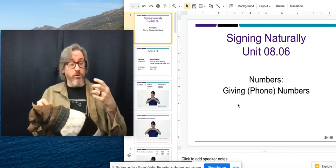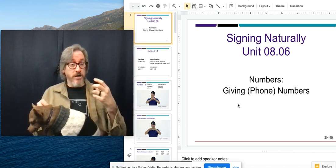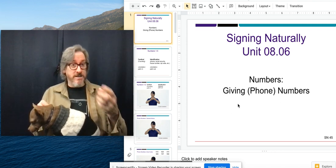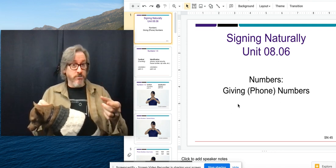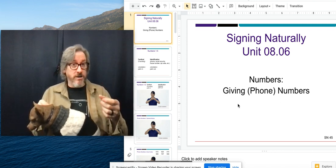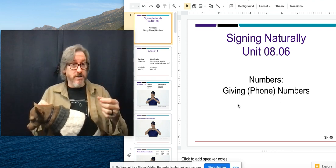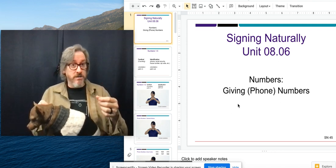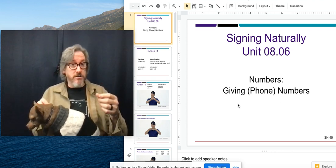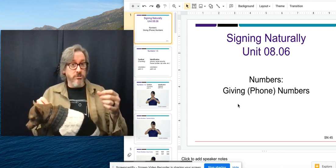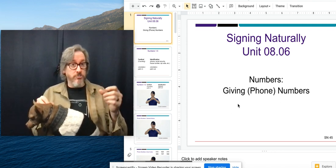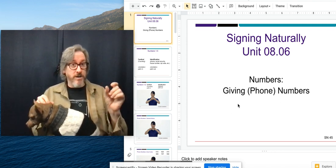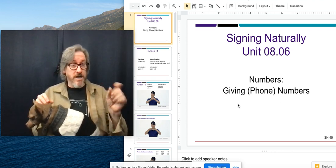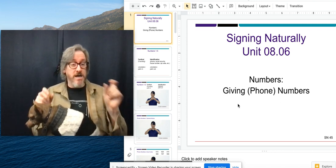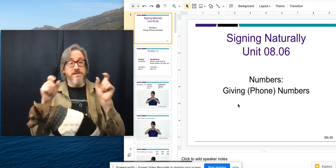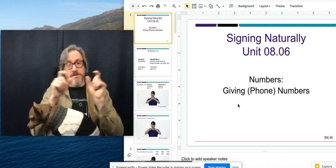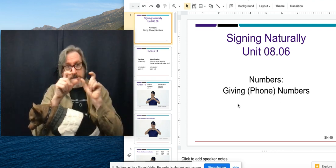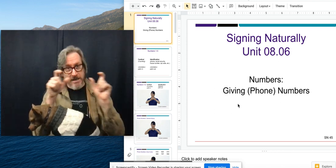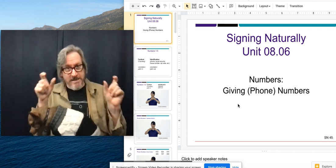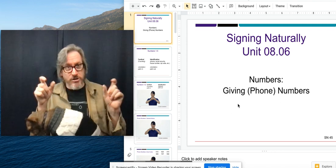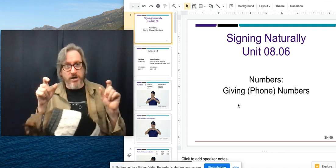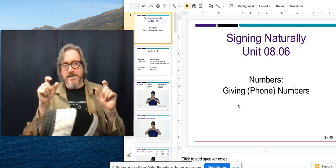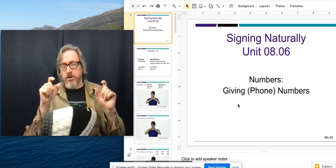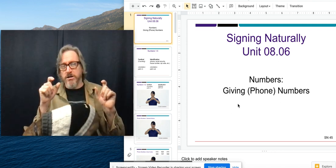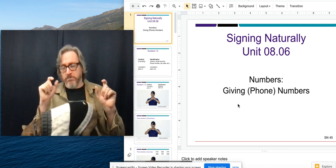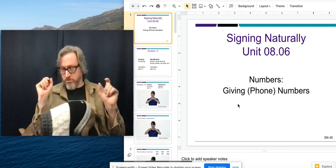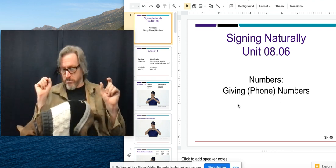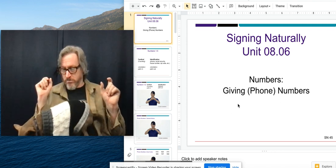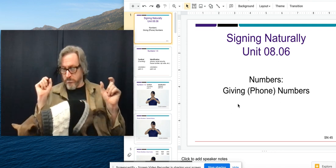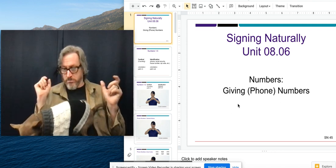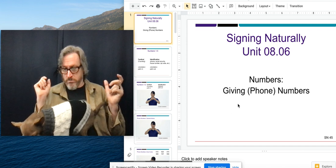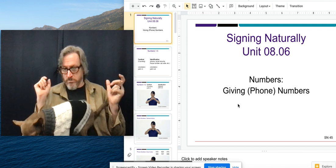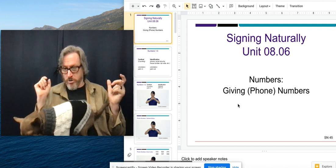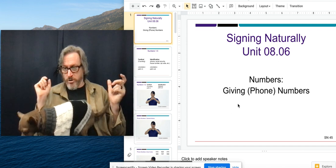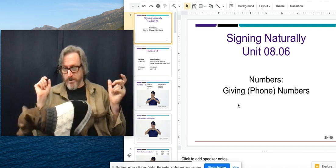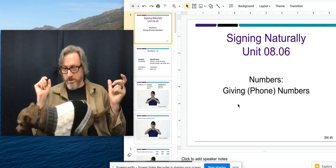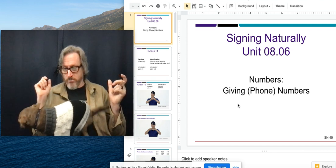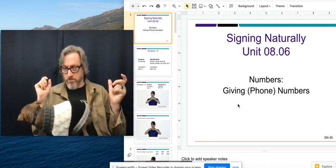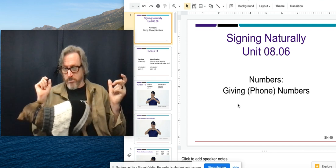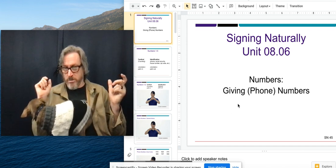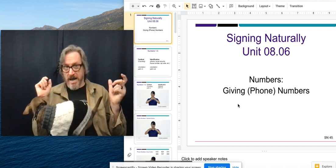unit that we're going to deal with, because it's easier. It's hard.